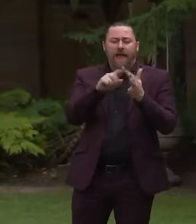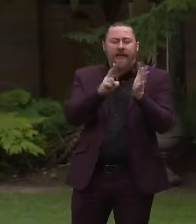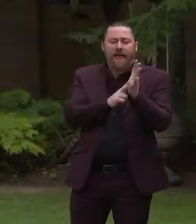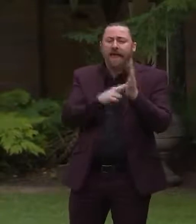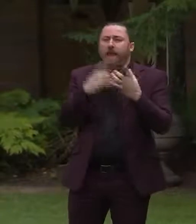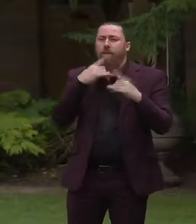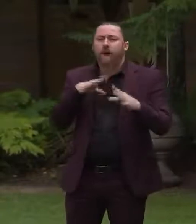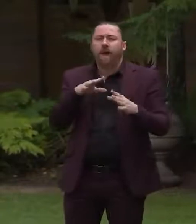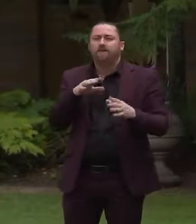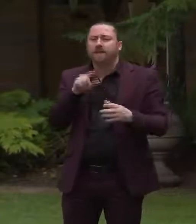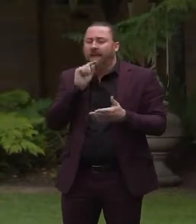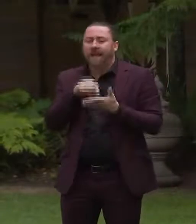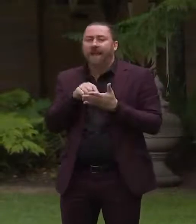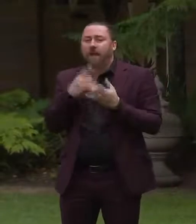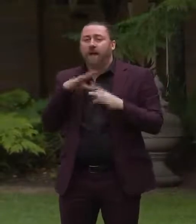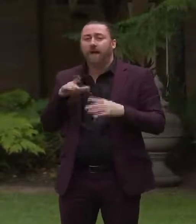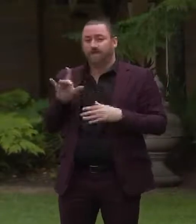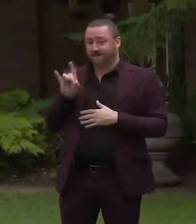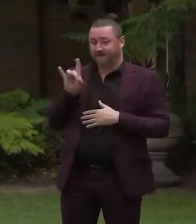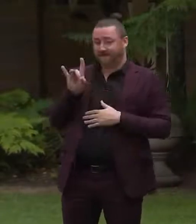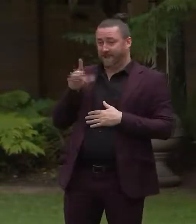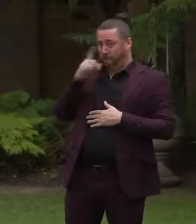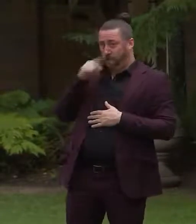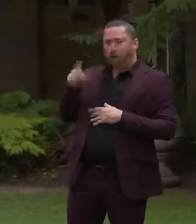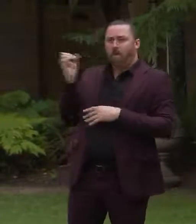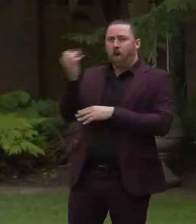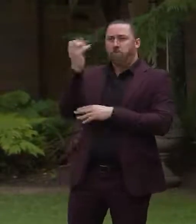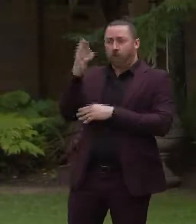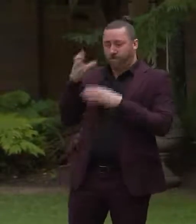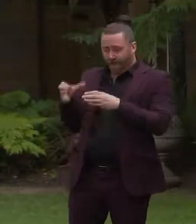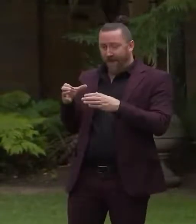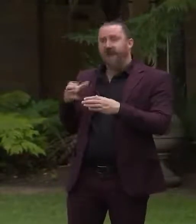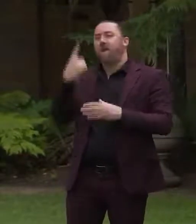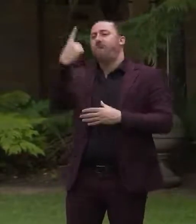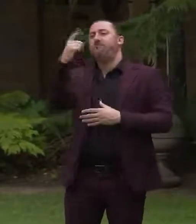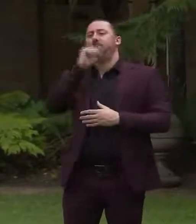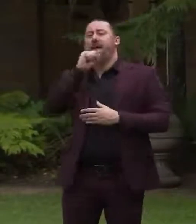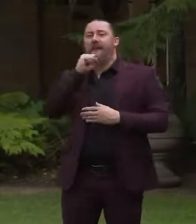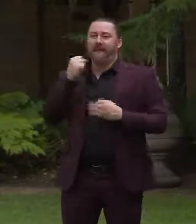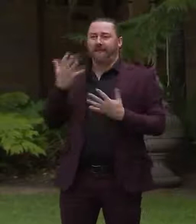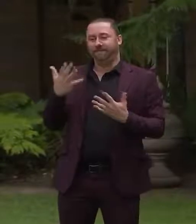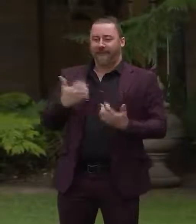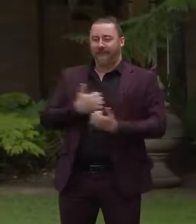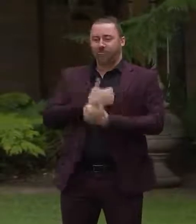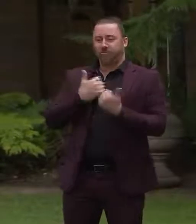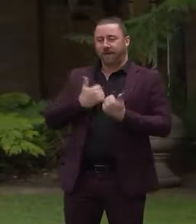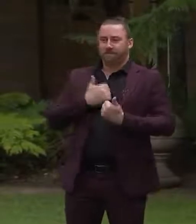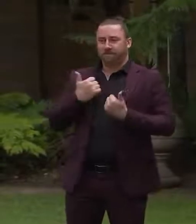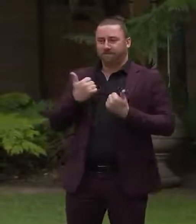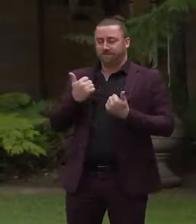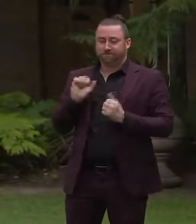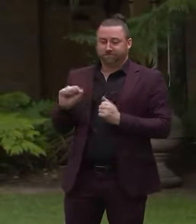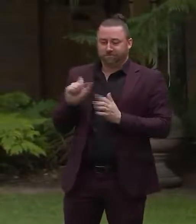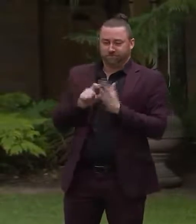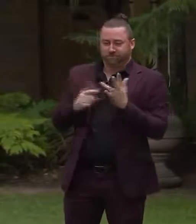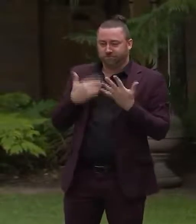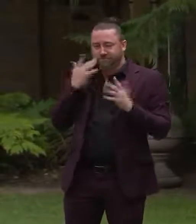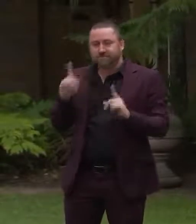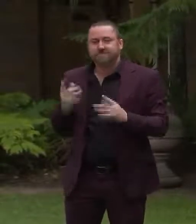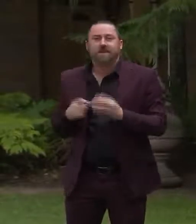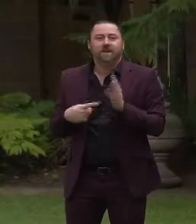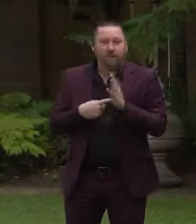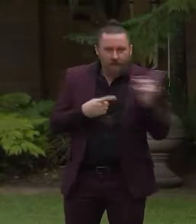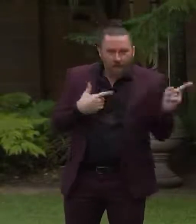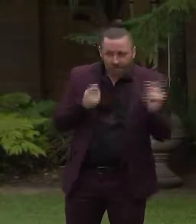Yes, I do. There were 10 people at that party and 1 entertainer, 11 people. So of them, we've tested all of